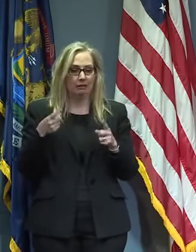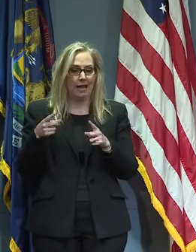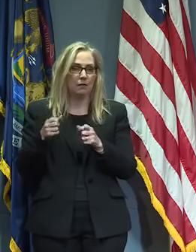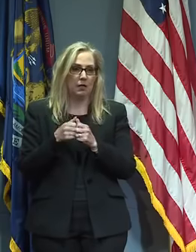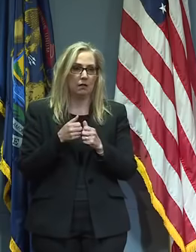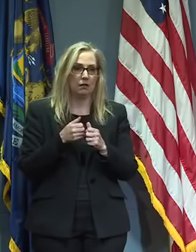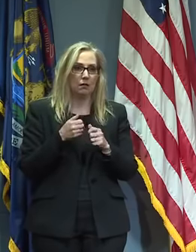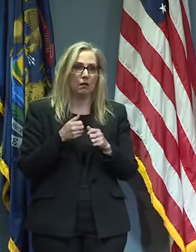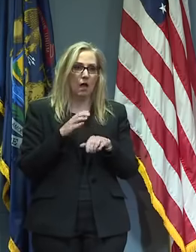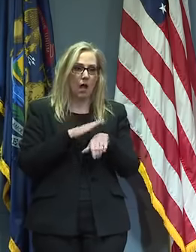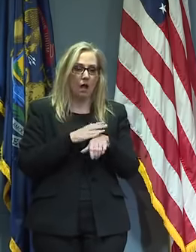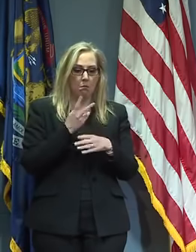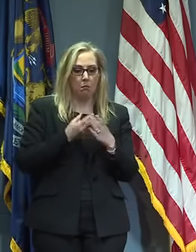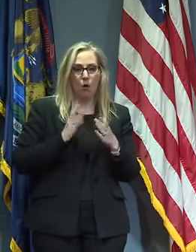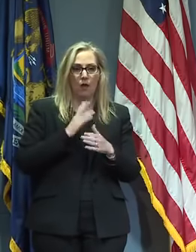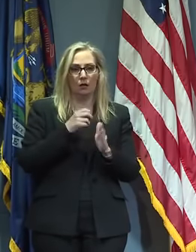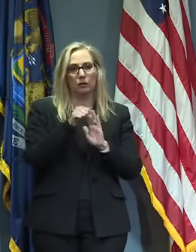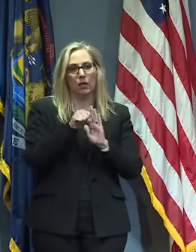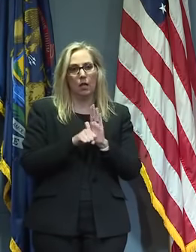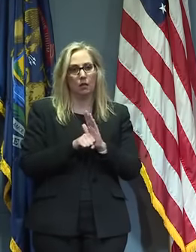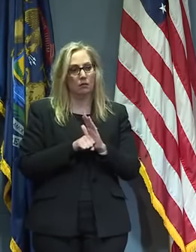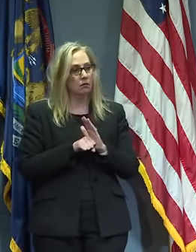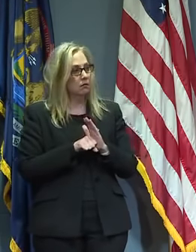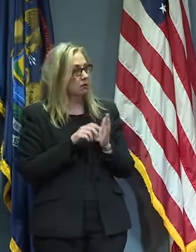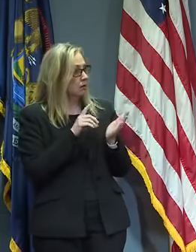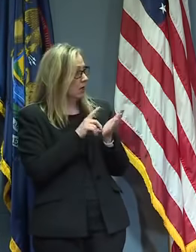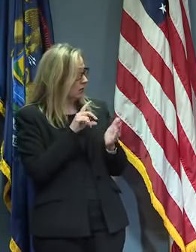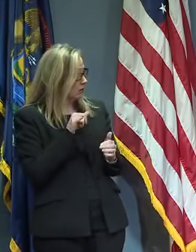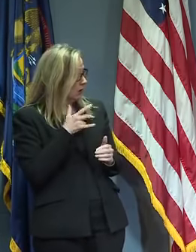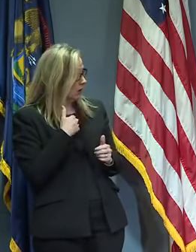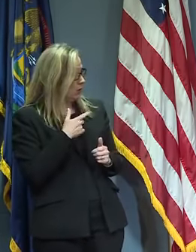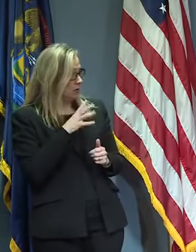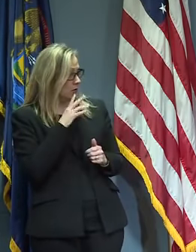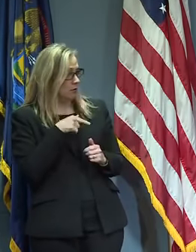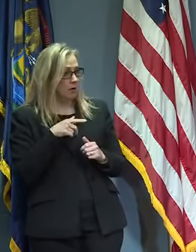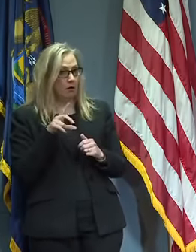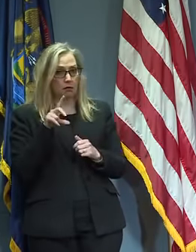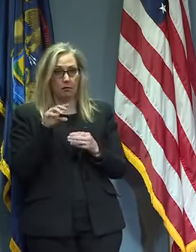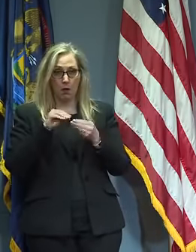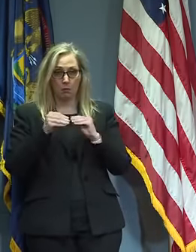our states. Dr. J, do you want to add anything with regard to the data?